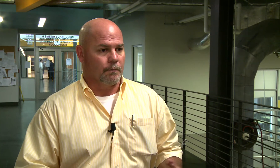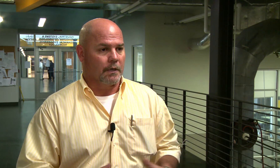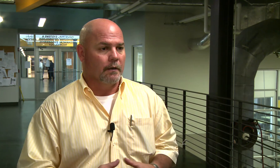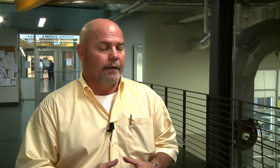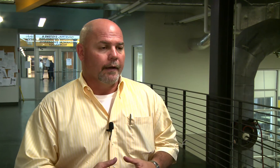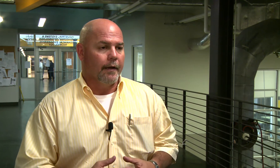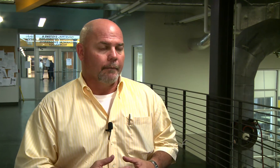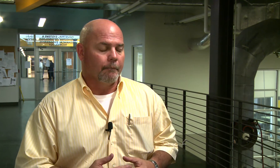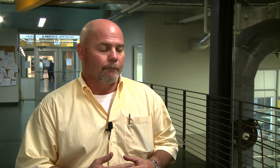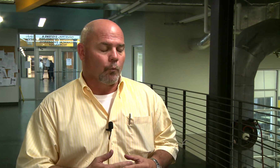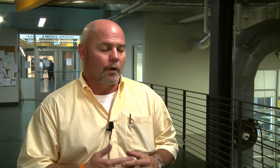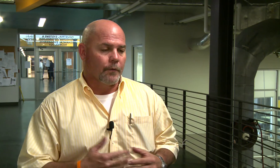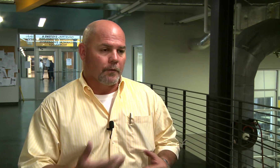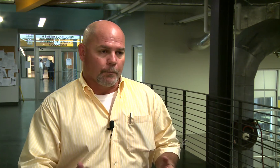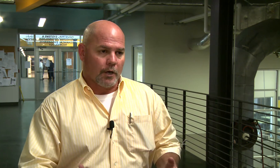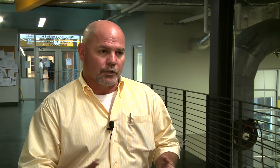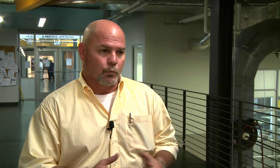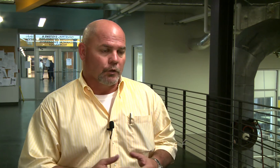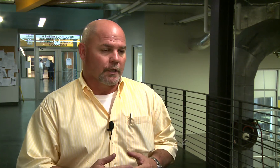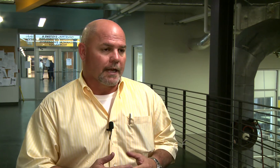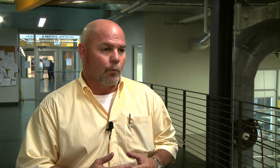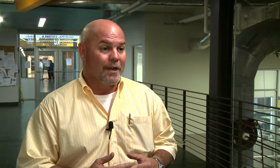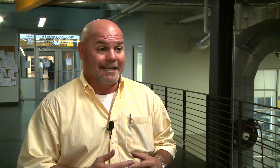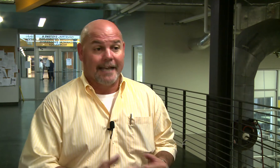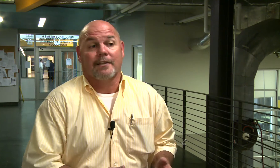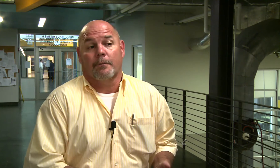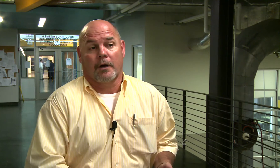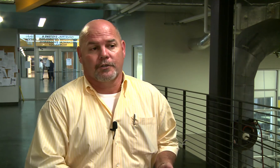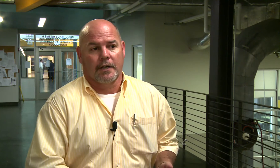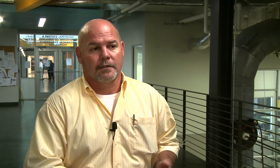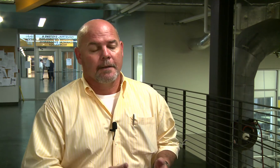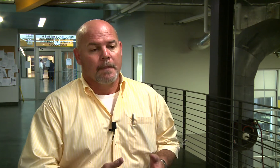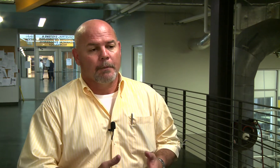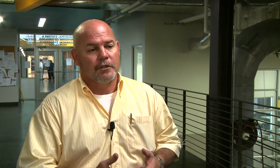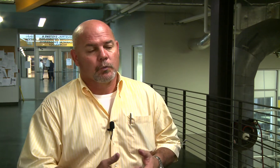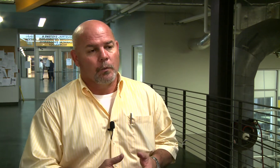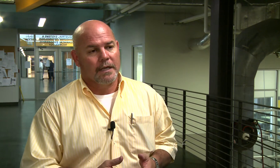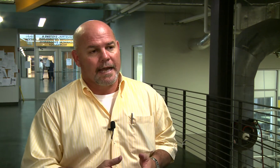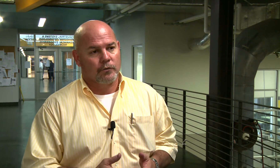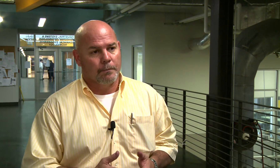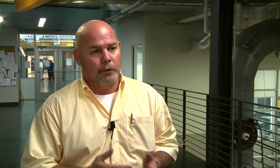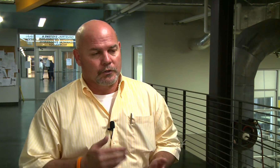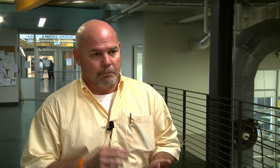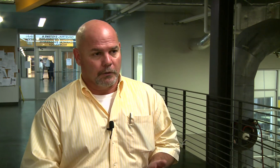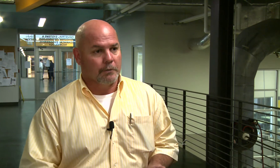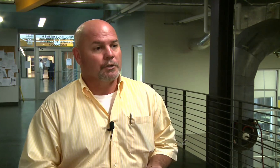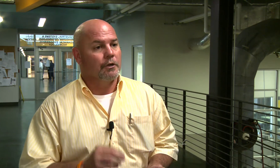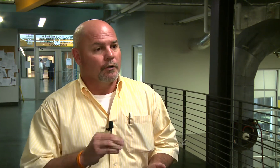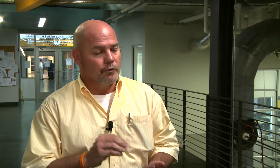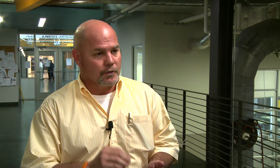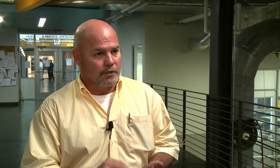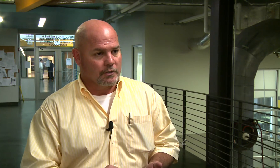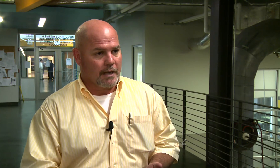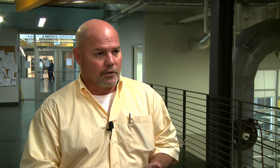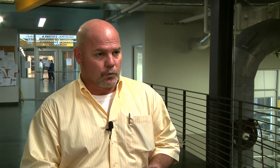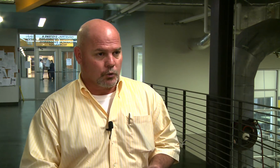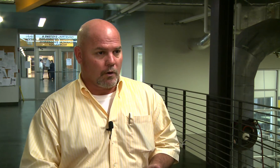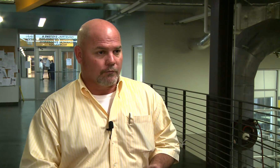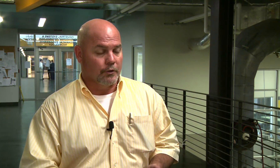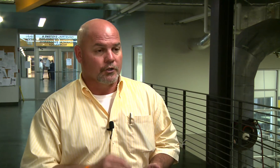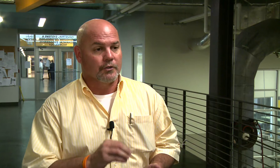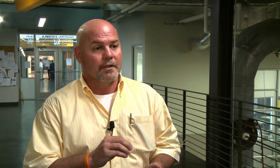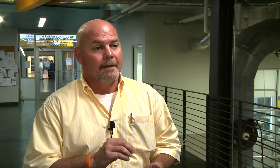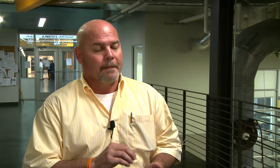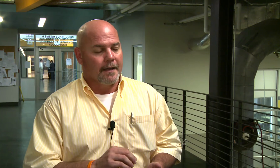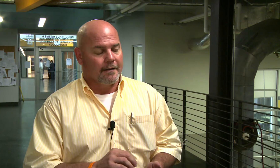over-design something. For what the projects we're looking at, we can guess at a project, but this way we can actually put some building materials and some actual